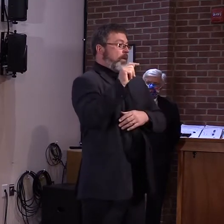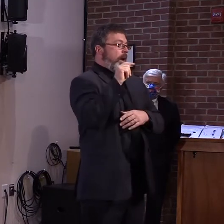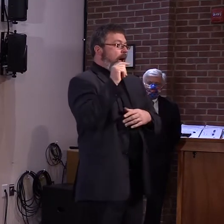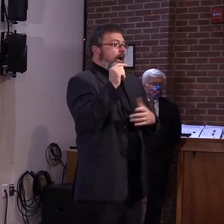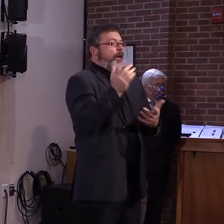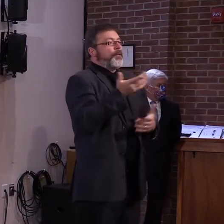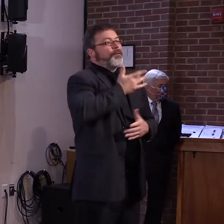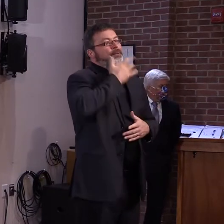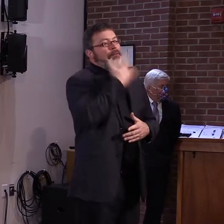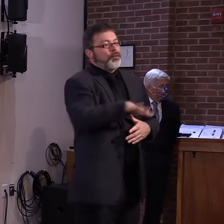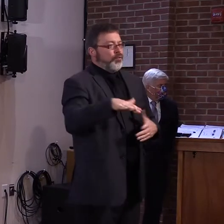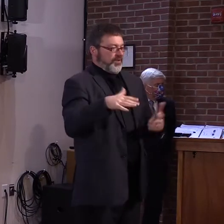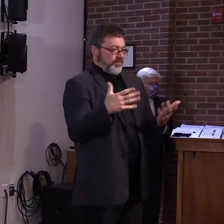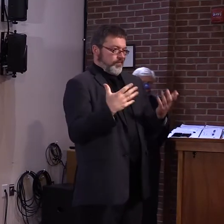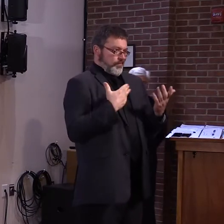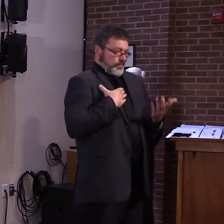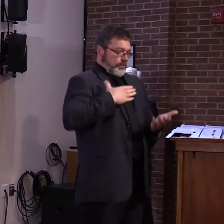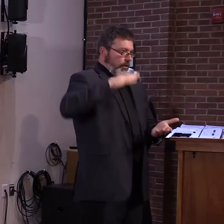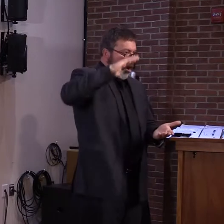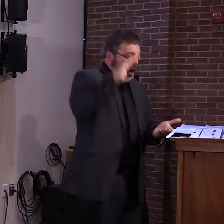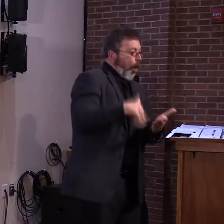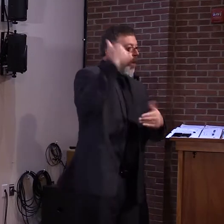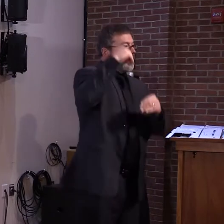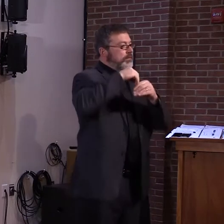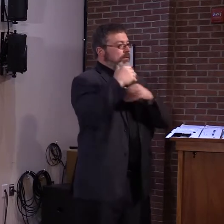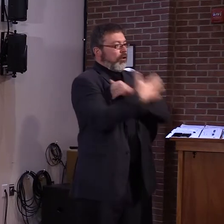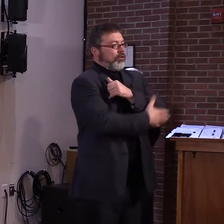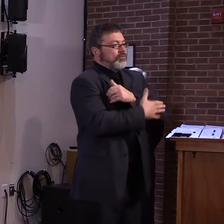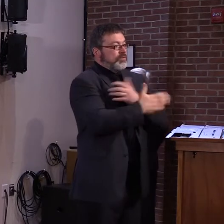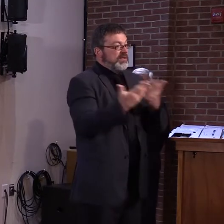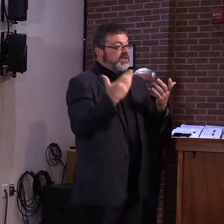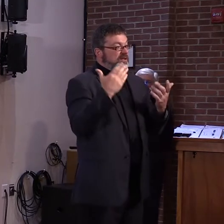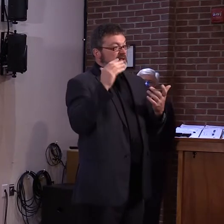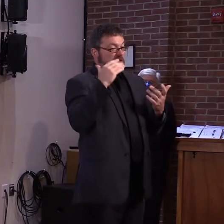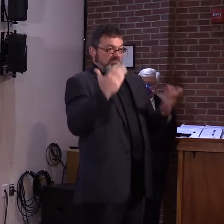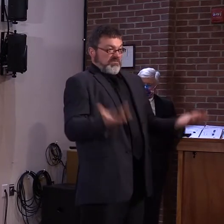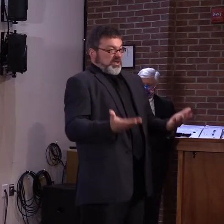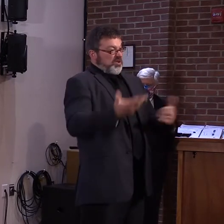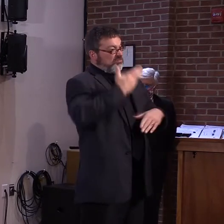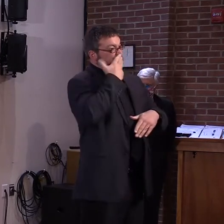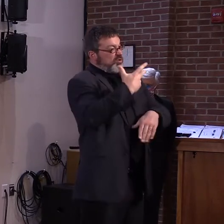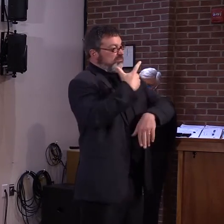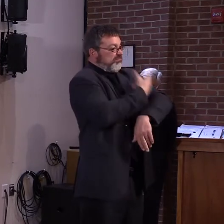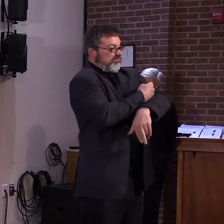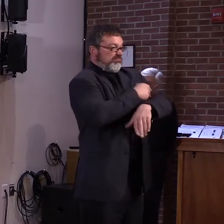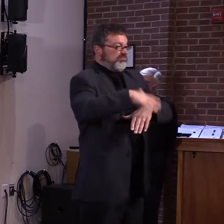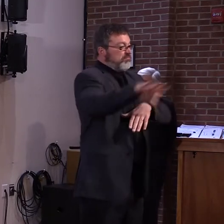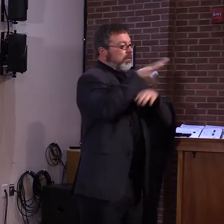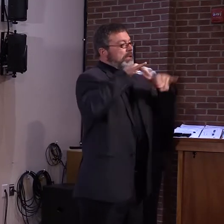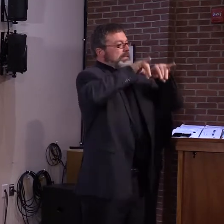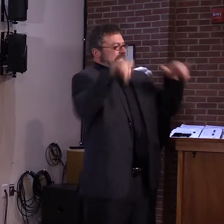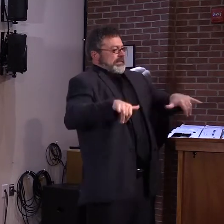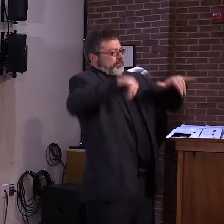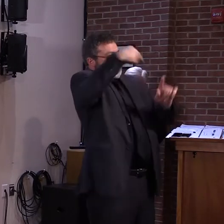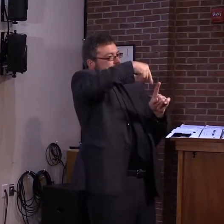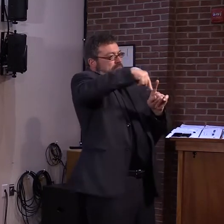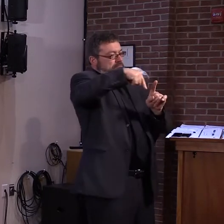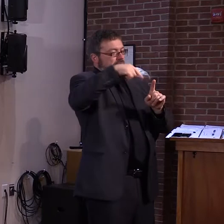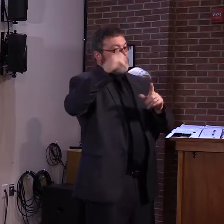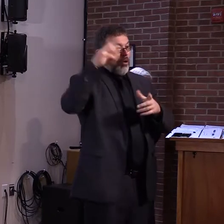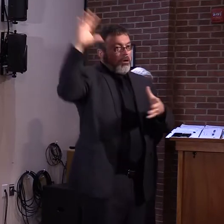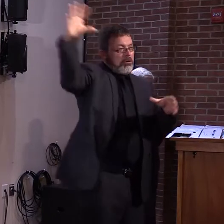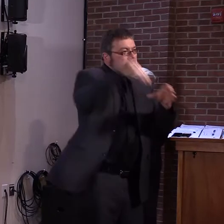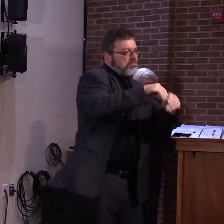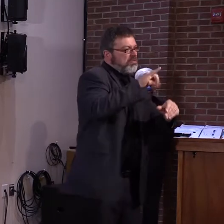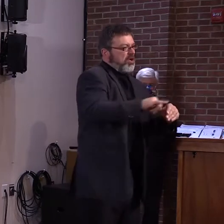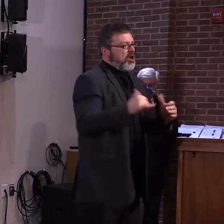immunization program we have in Vermont with adult and pediatric healthcare providers getting vaccines at no cost from the health department